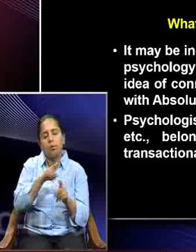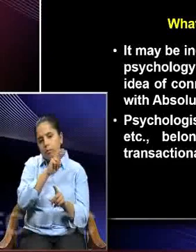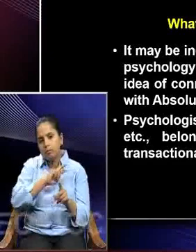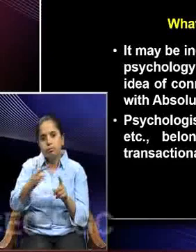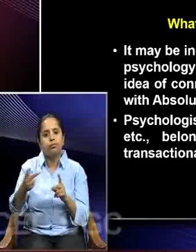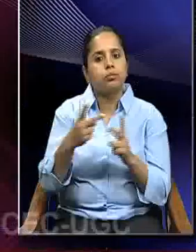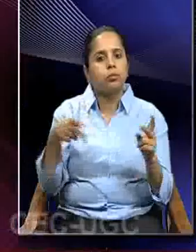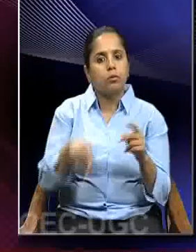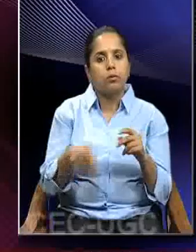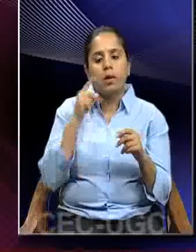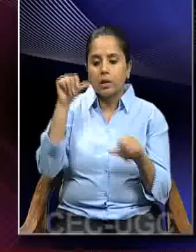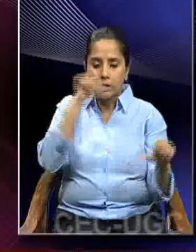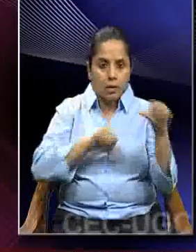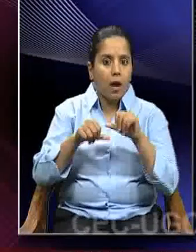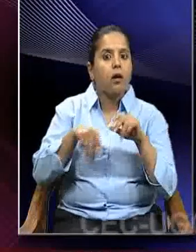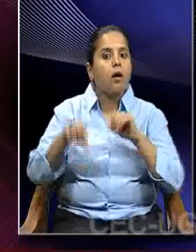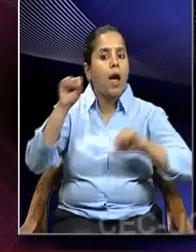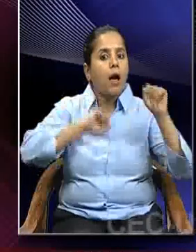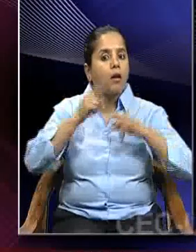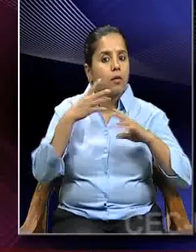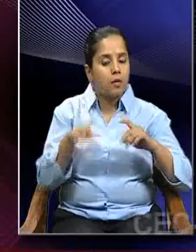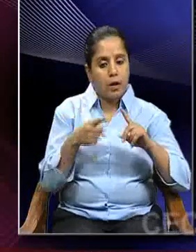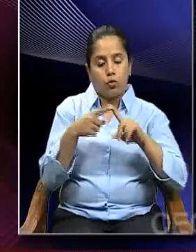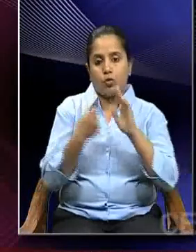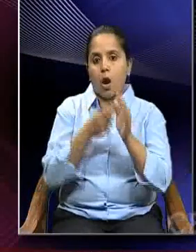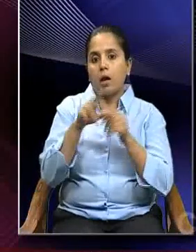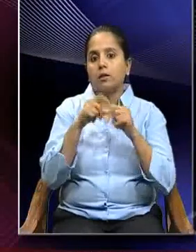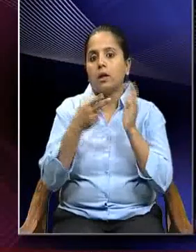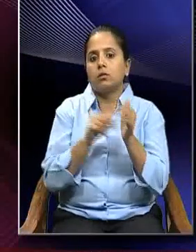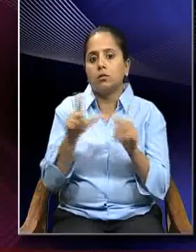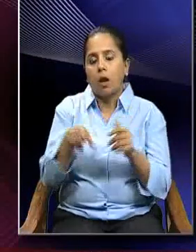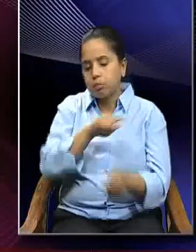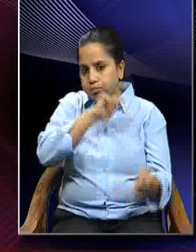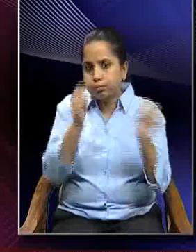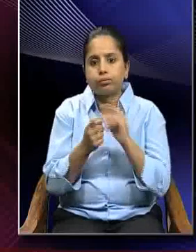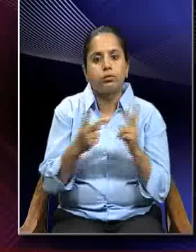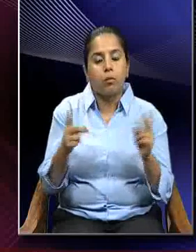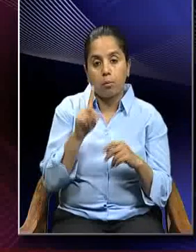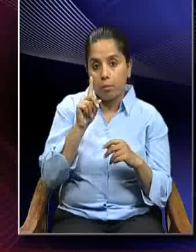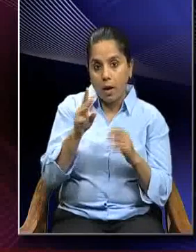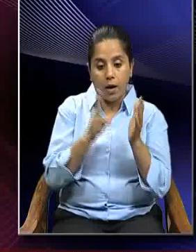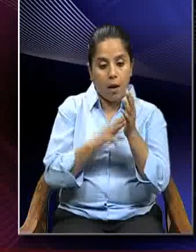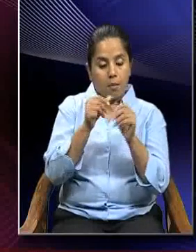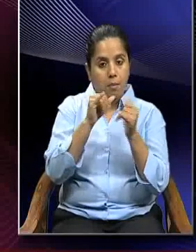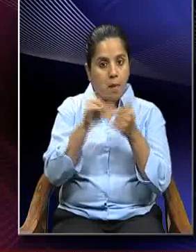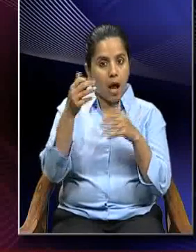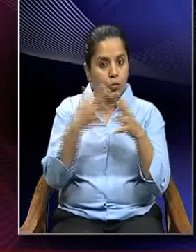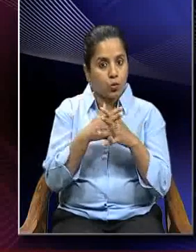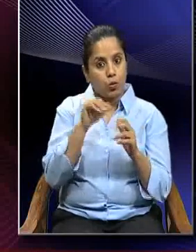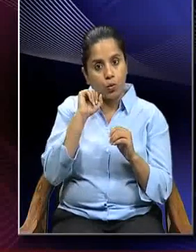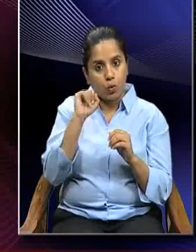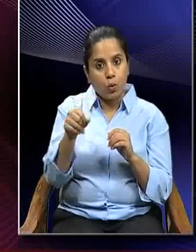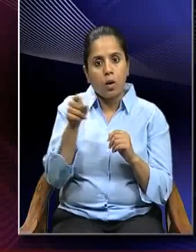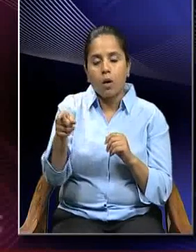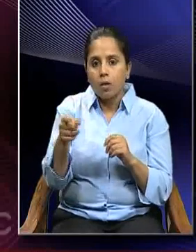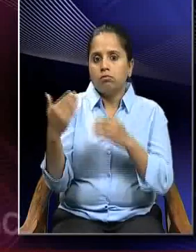a scientific exercise, it was a transactional paradigm. Whereas Abraham Maslow is torchbearer